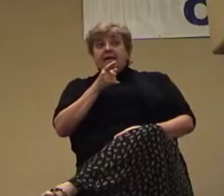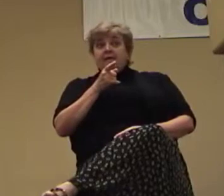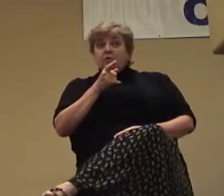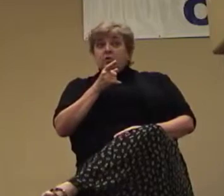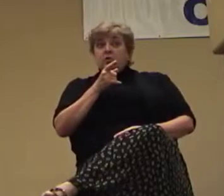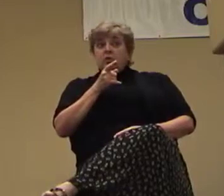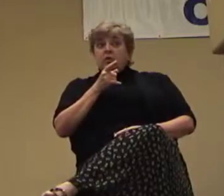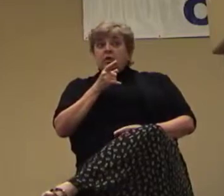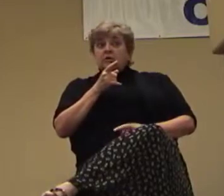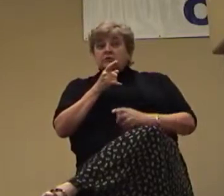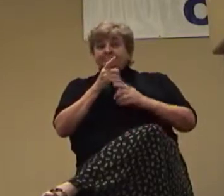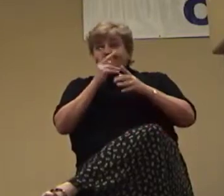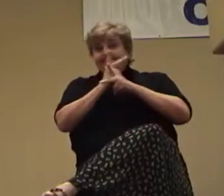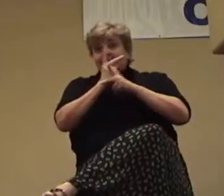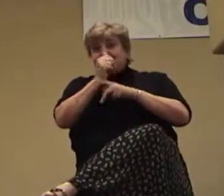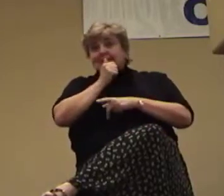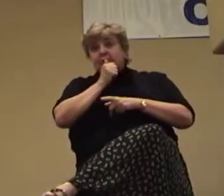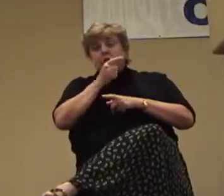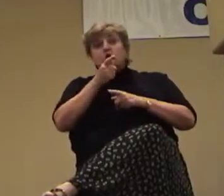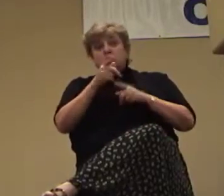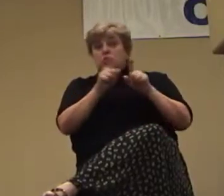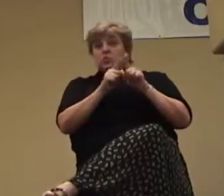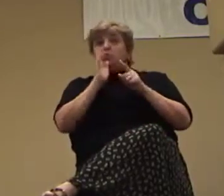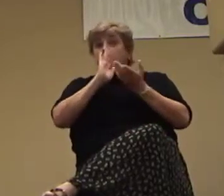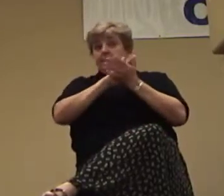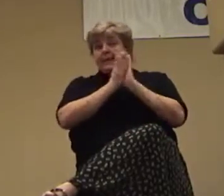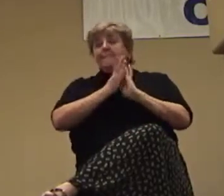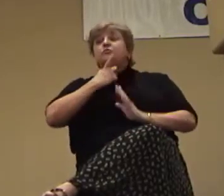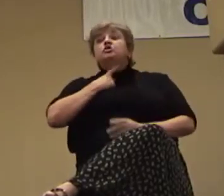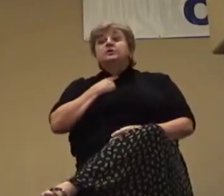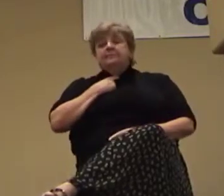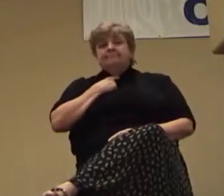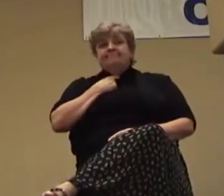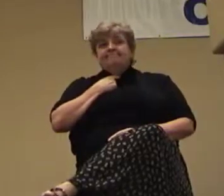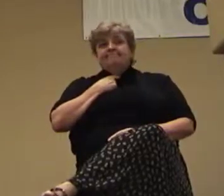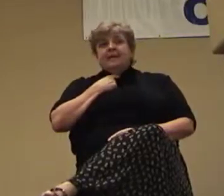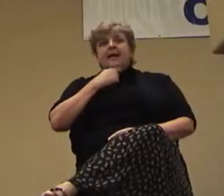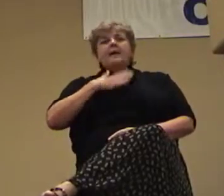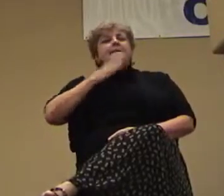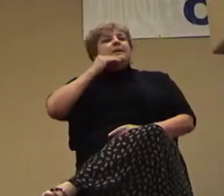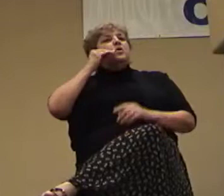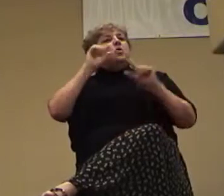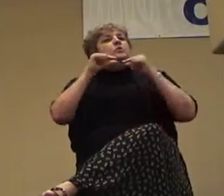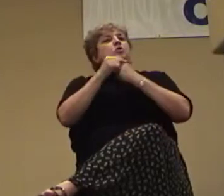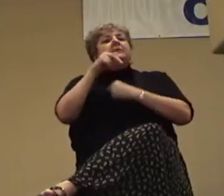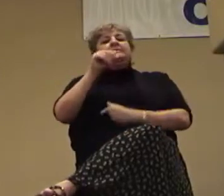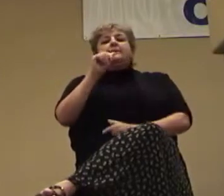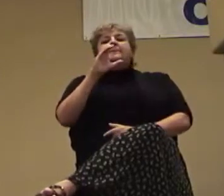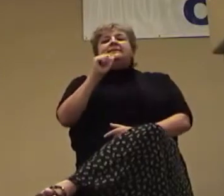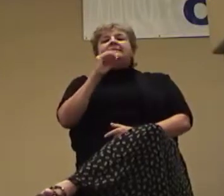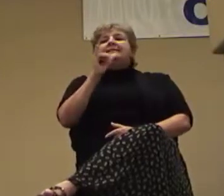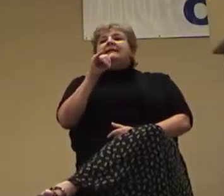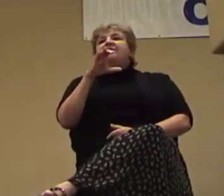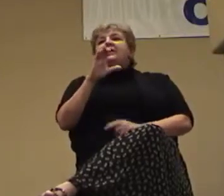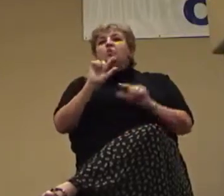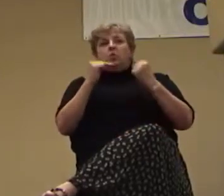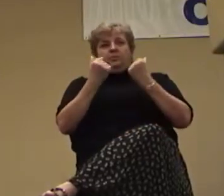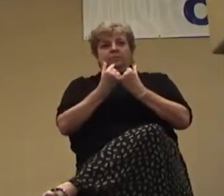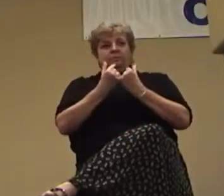That's the deal. My home group is a specific group, very active group. I'm a very active member in Alcoholics Anonymous. I need to be around people that are